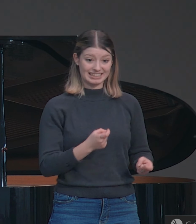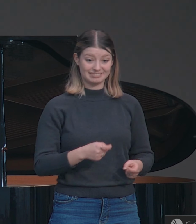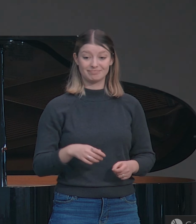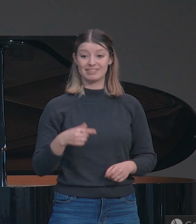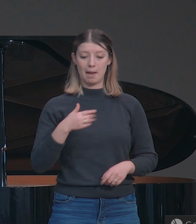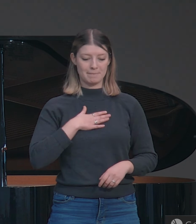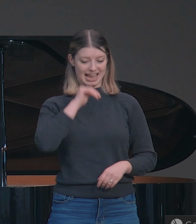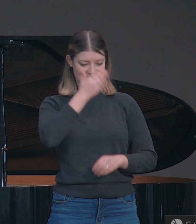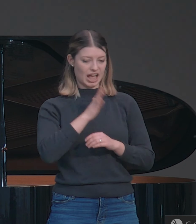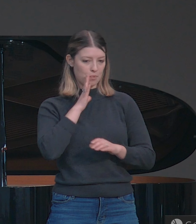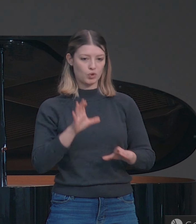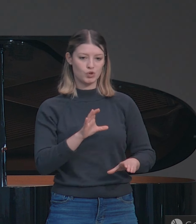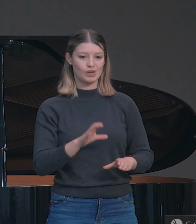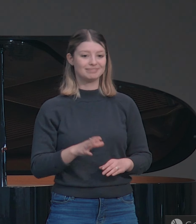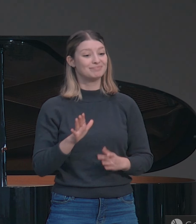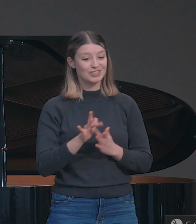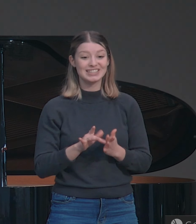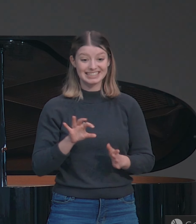how he did it?